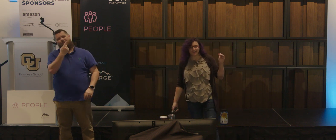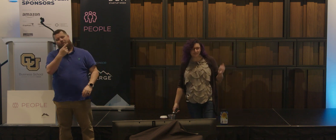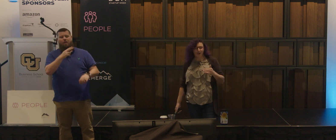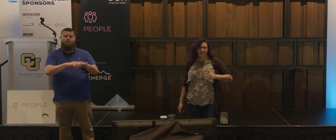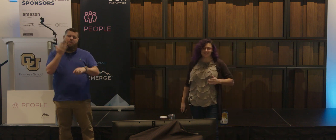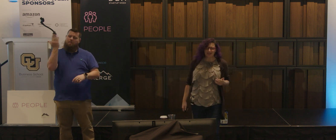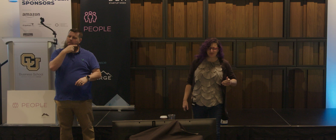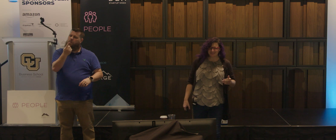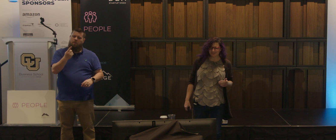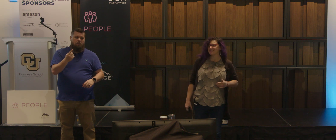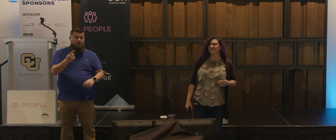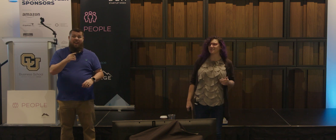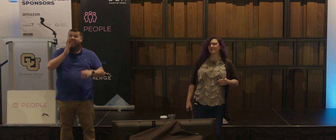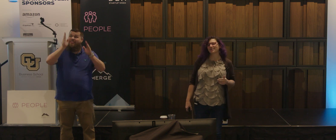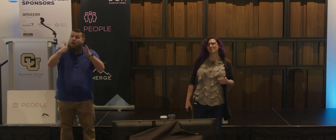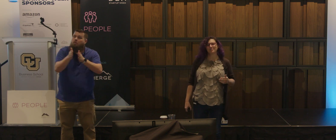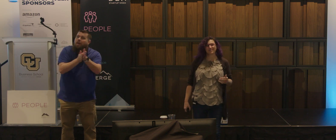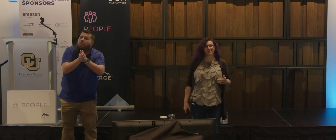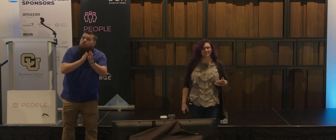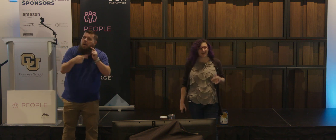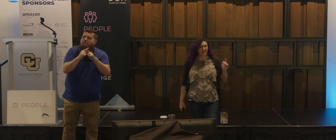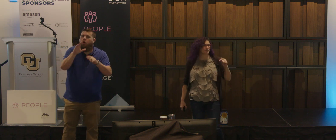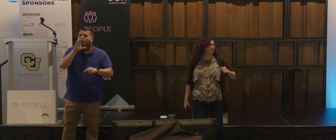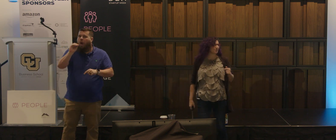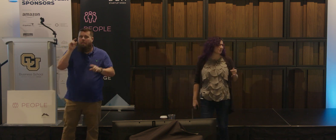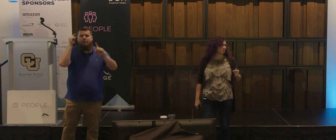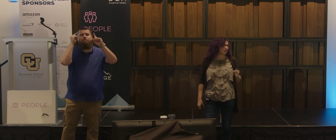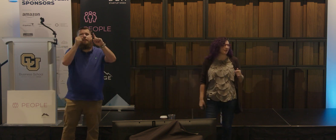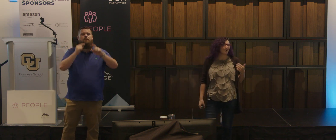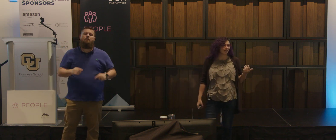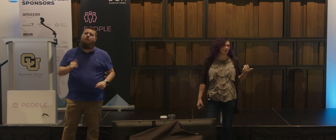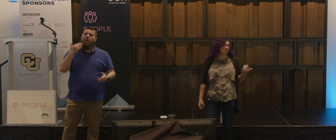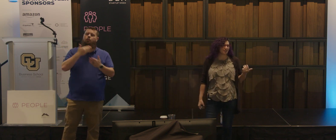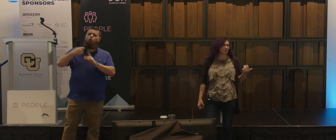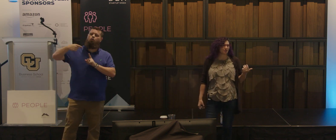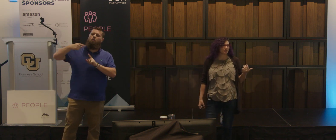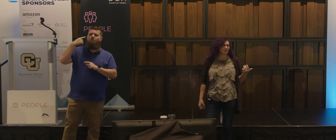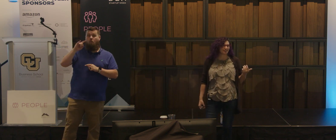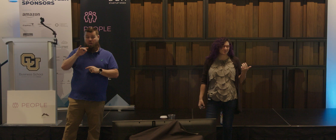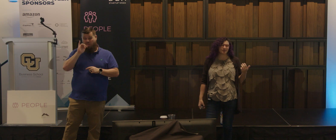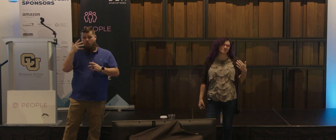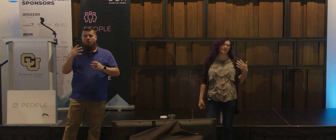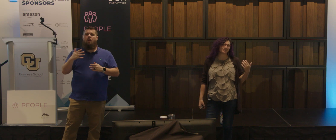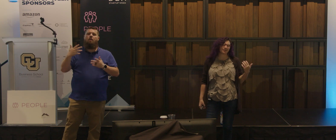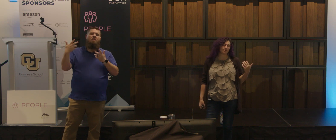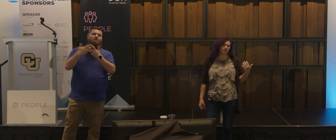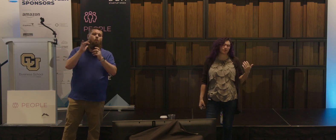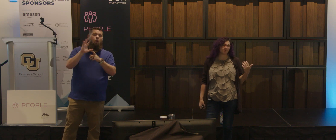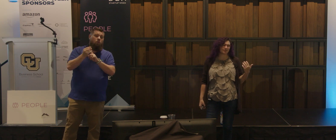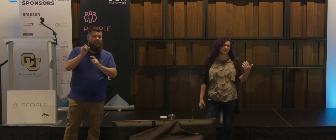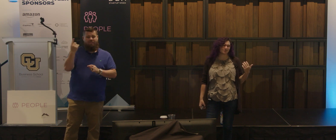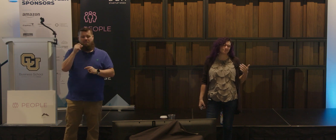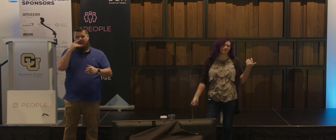course I missed one. Is that person enthusiastic about your company mission and goals? And that's a really good trigger for, are they going to fit in your culture? If somebody is not excited about